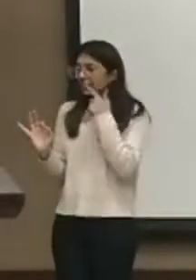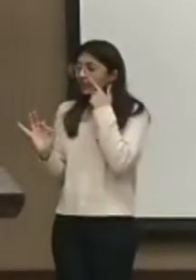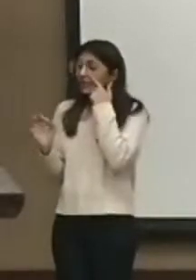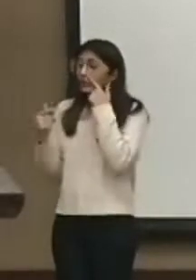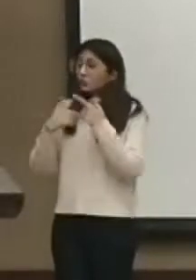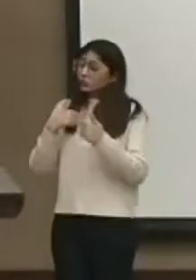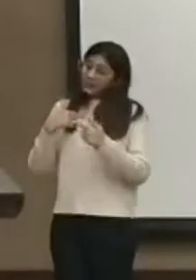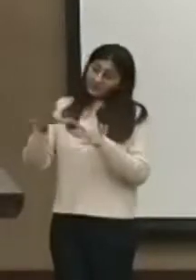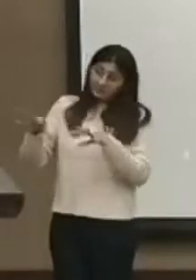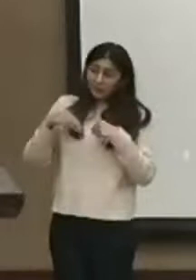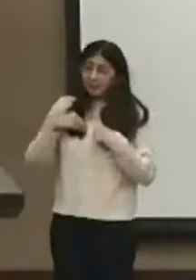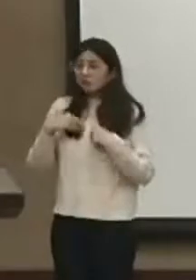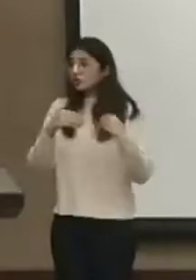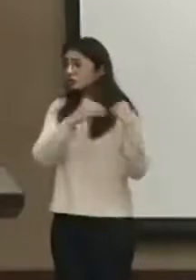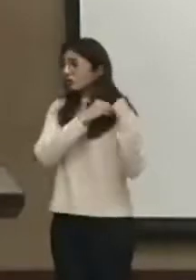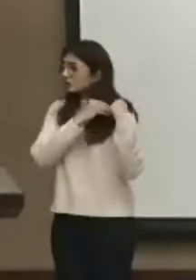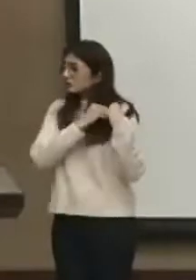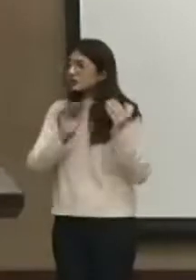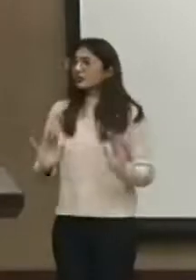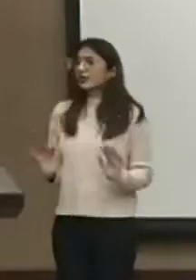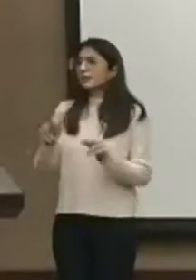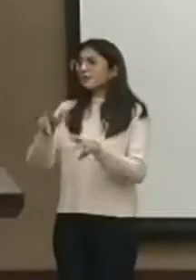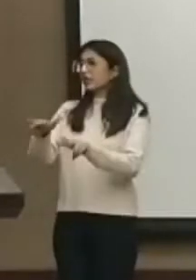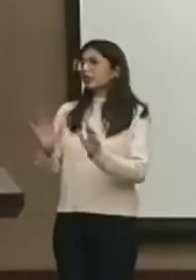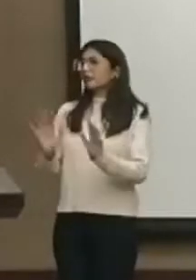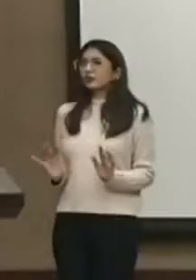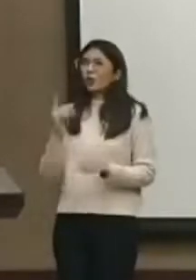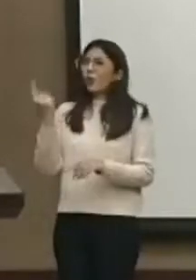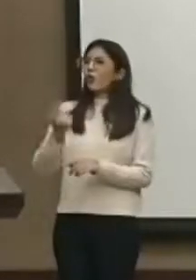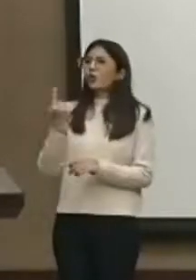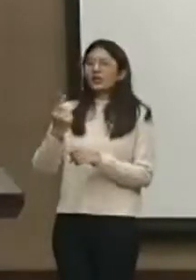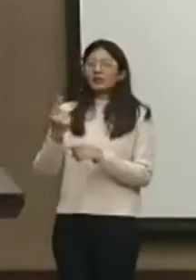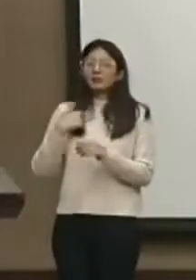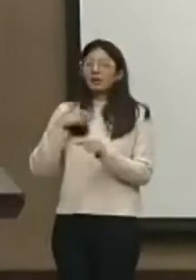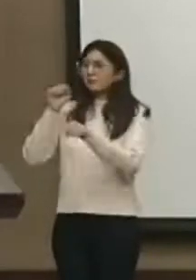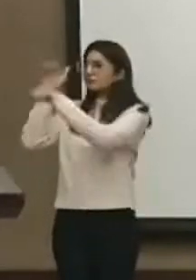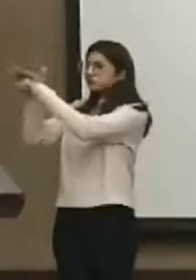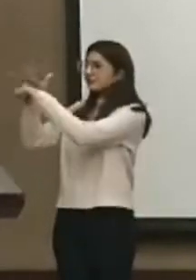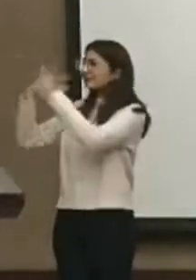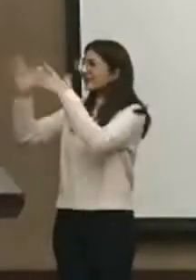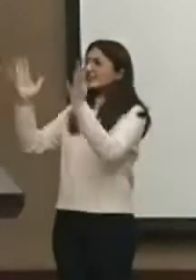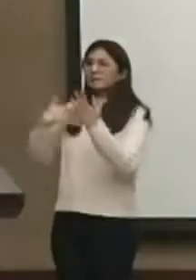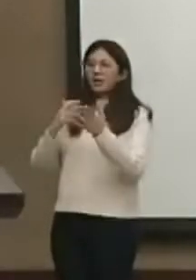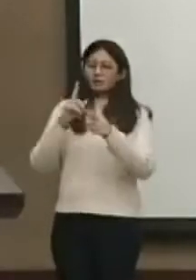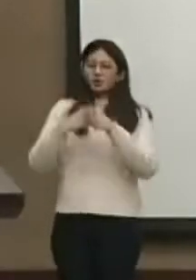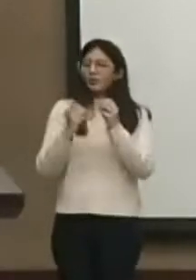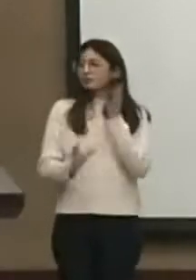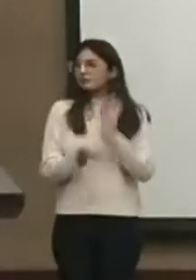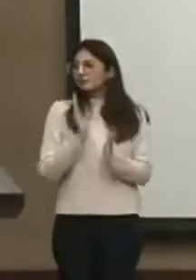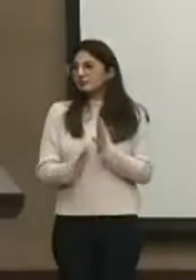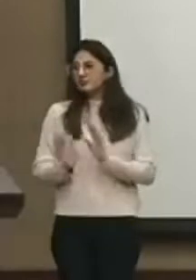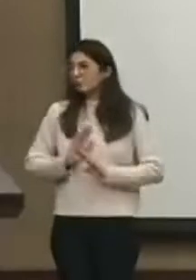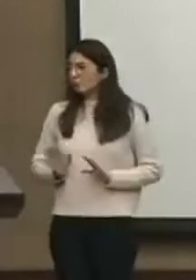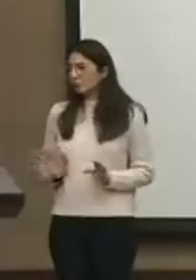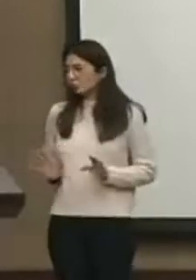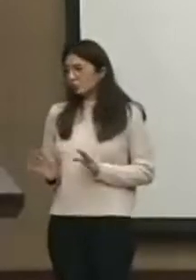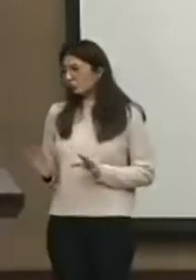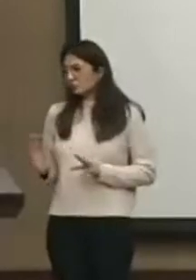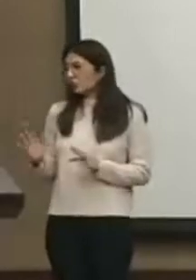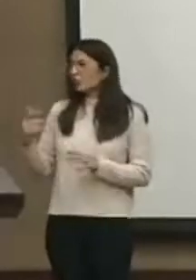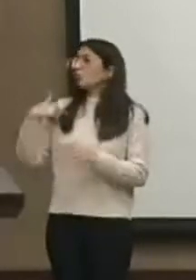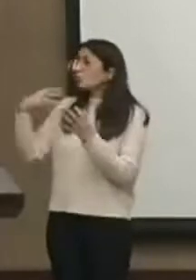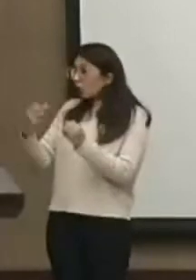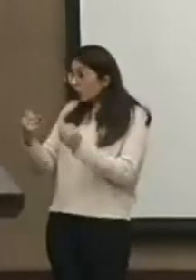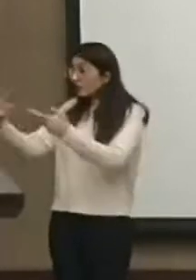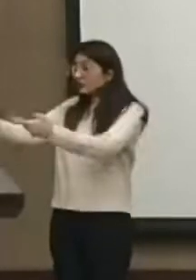took a responsibility that it's not just about shipping that product out of the door, but really having to hear from